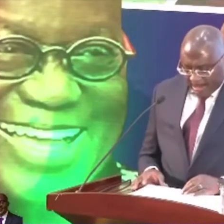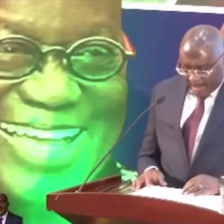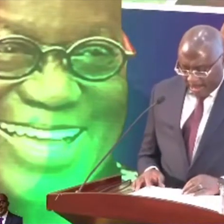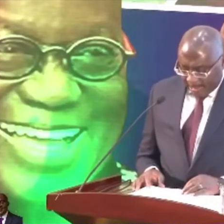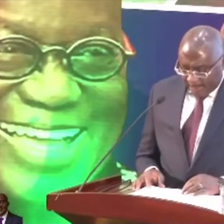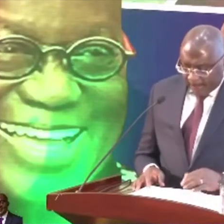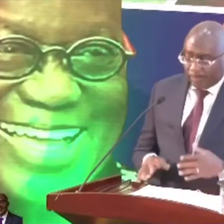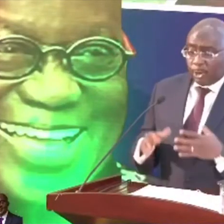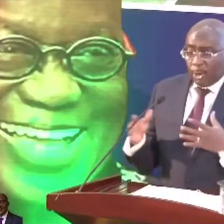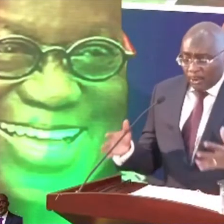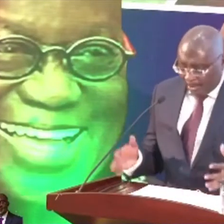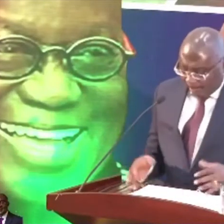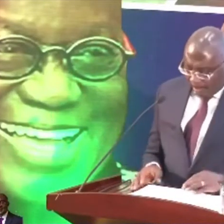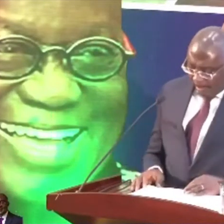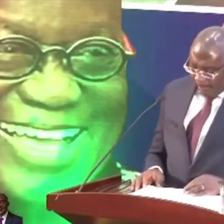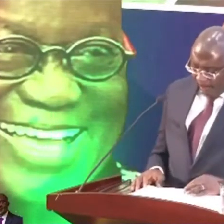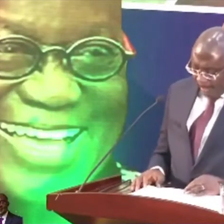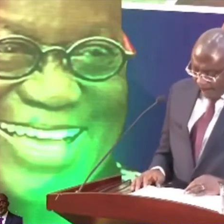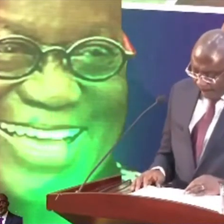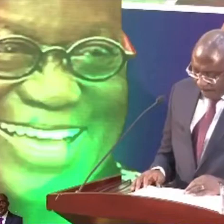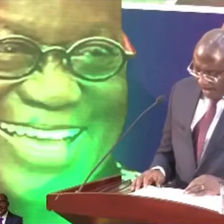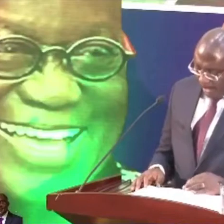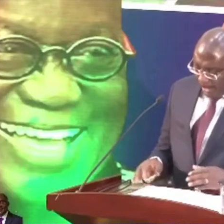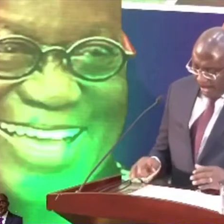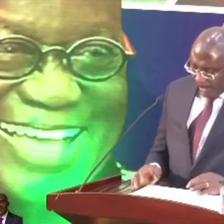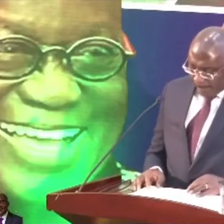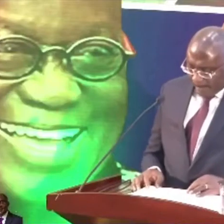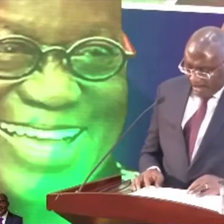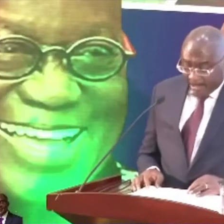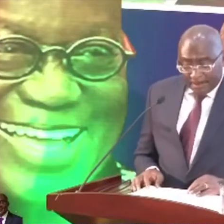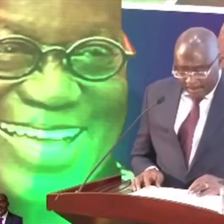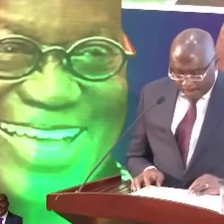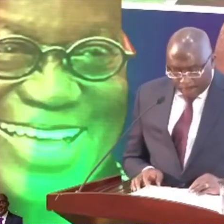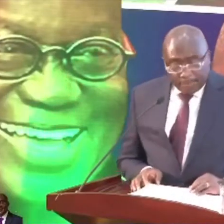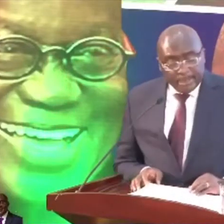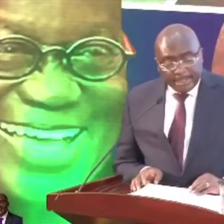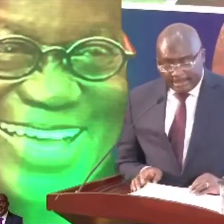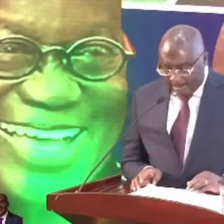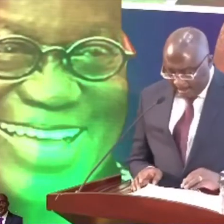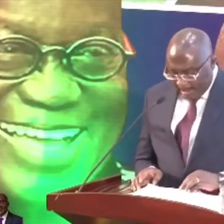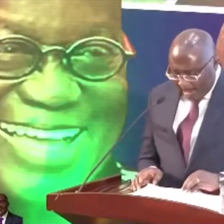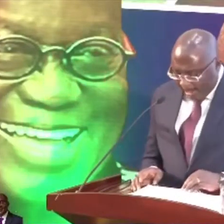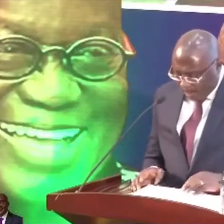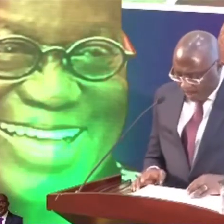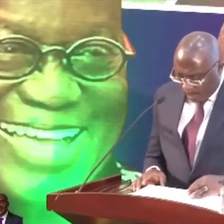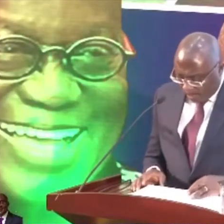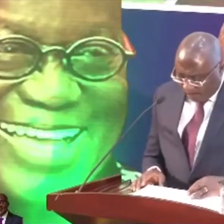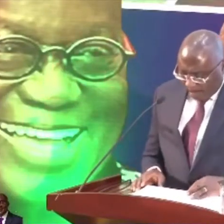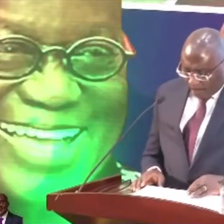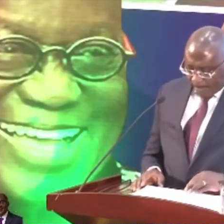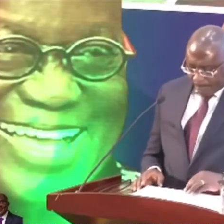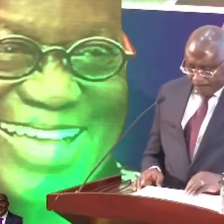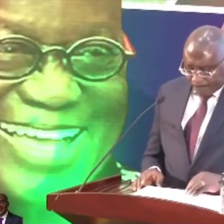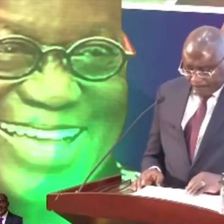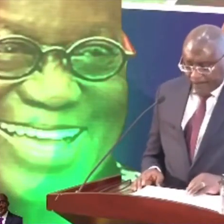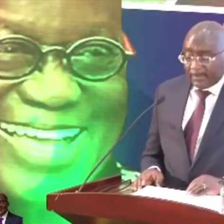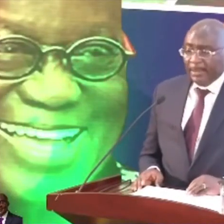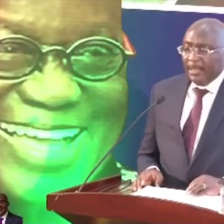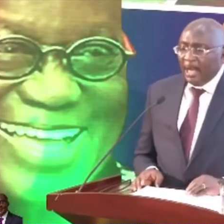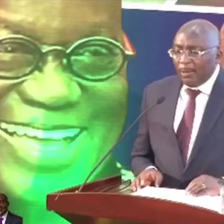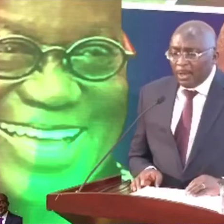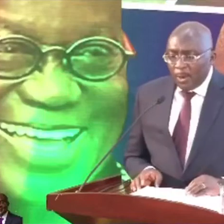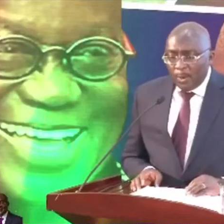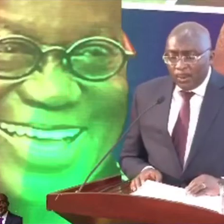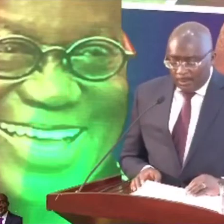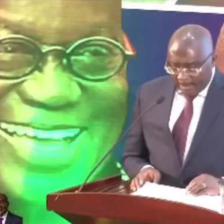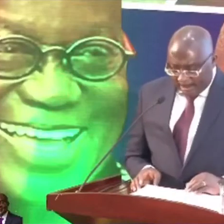Constituency Initiative, Zongo Development Fund under the Ministry for Inner City and Zongo Development.